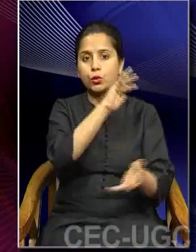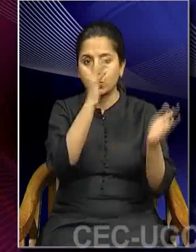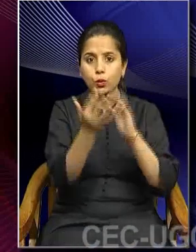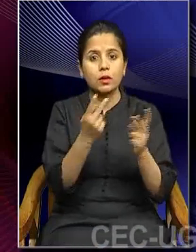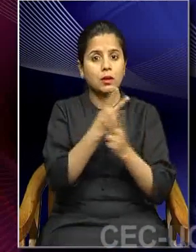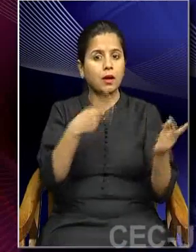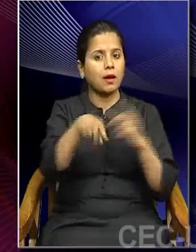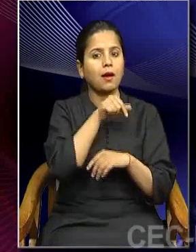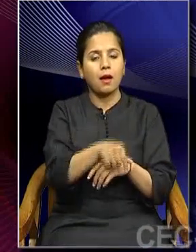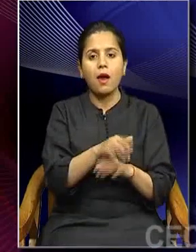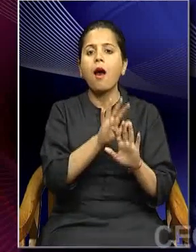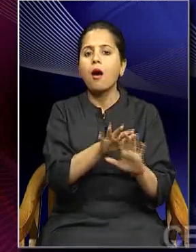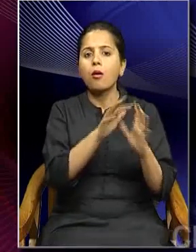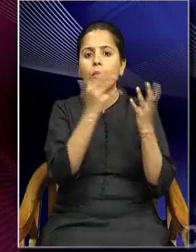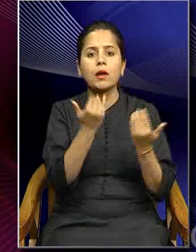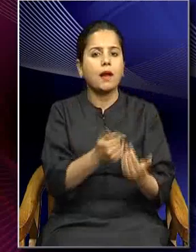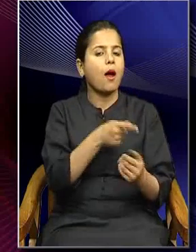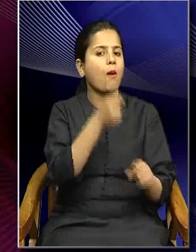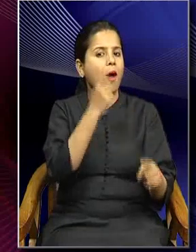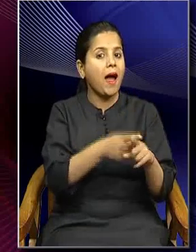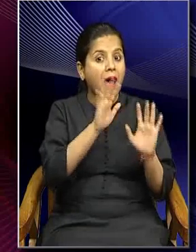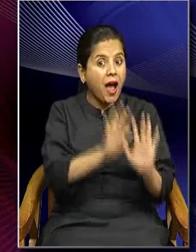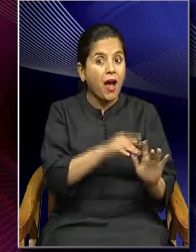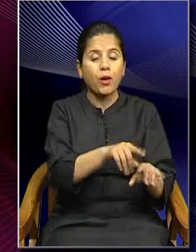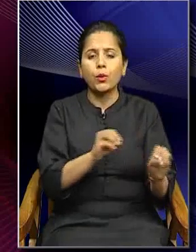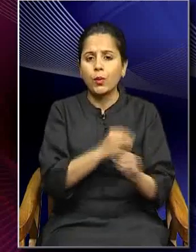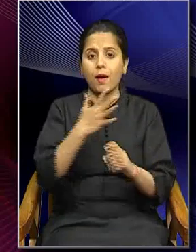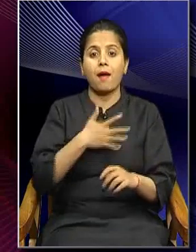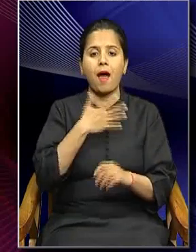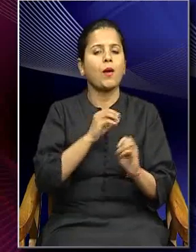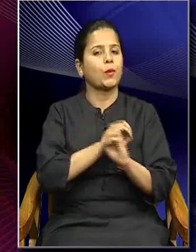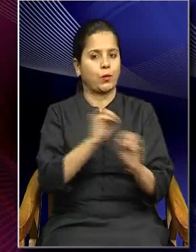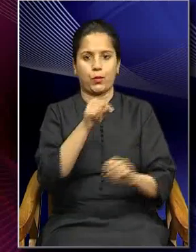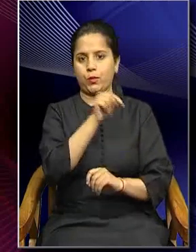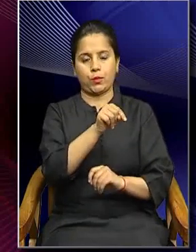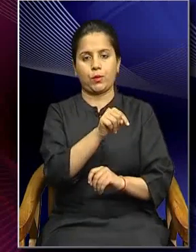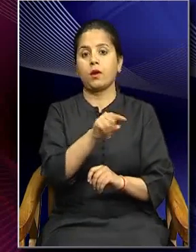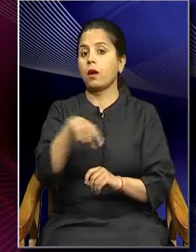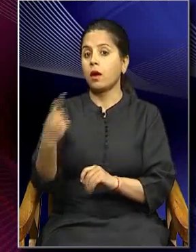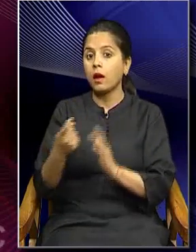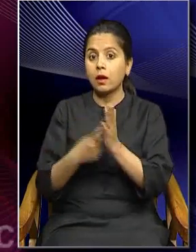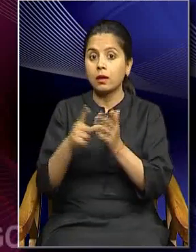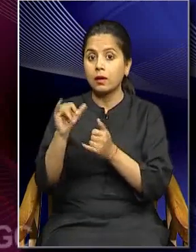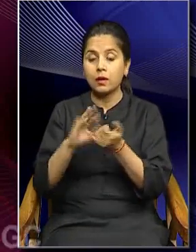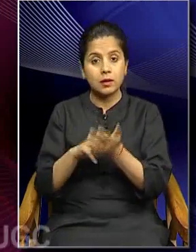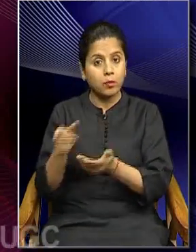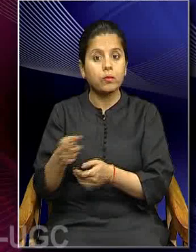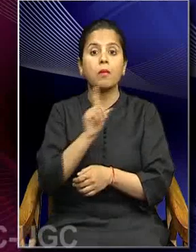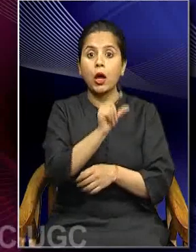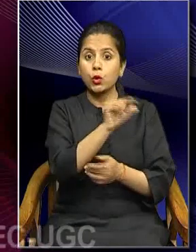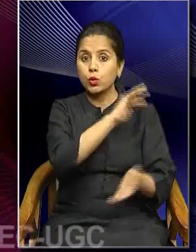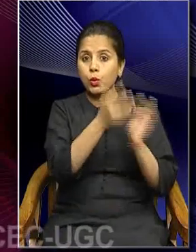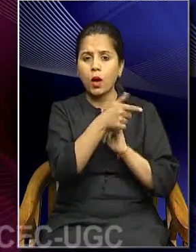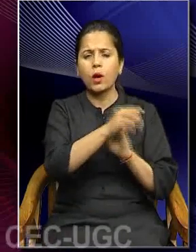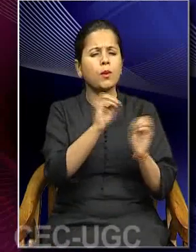universals do not correspond to anything real in the world. Universals are nothing but